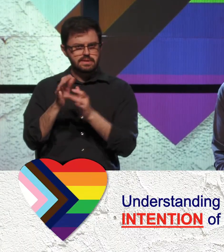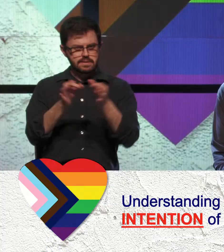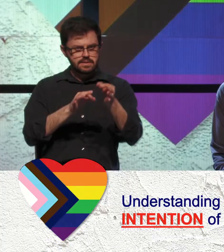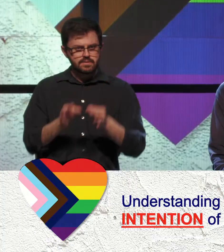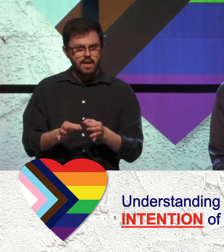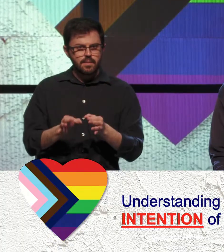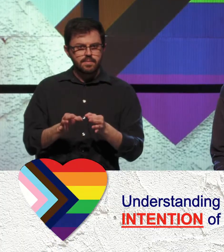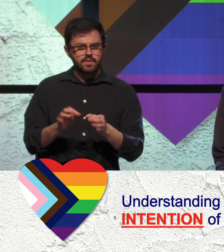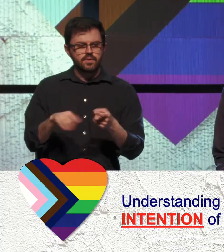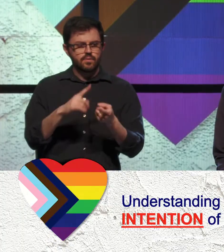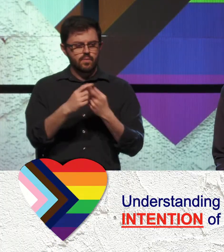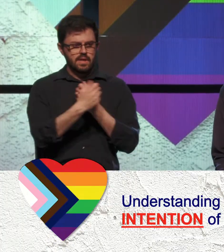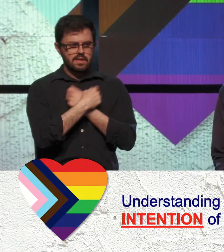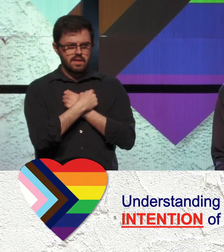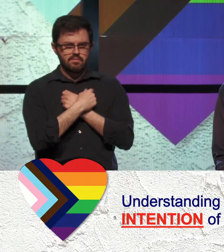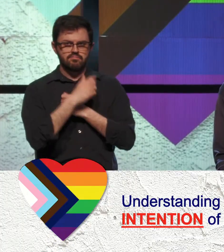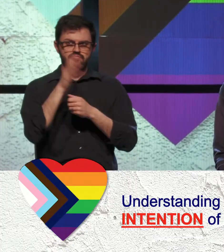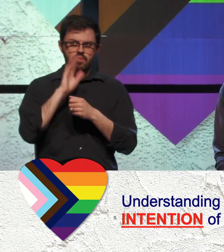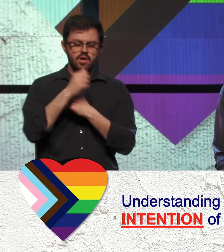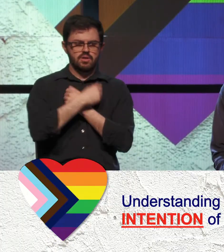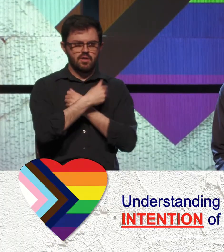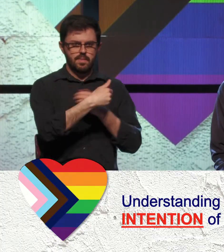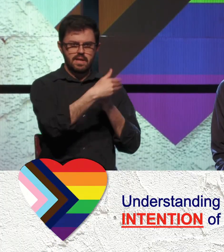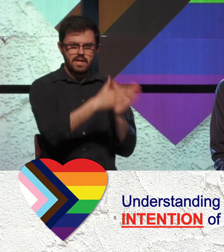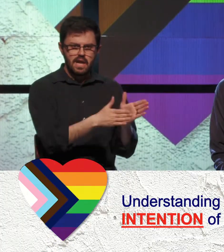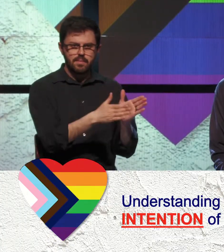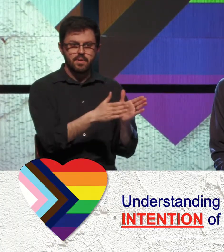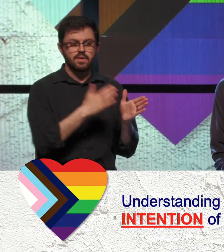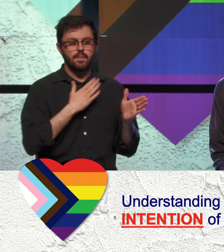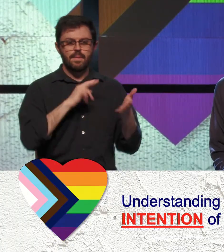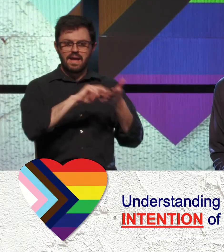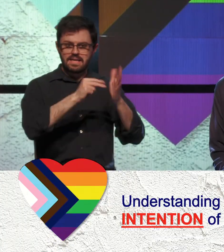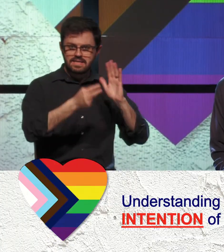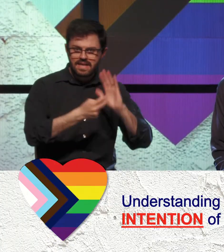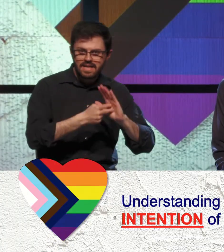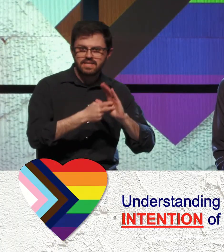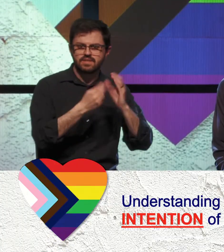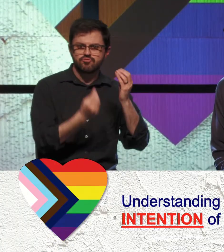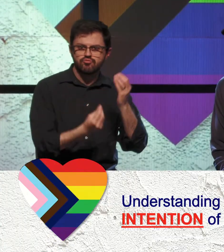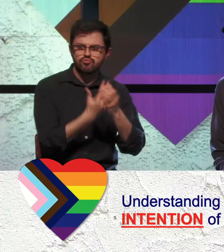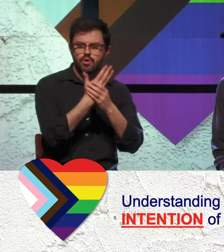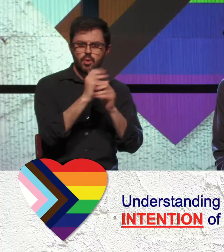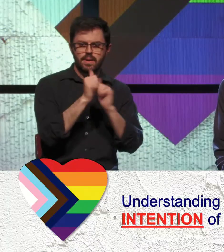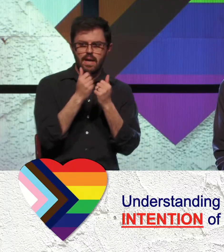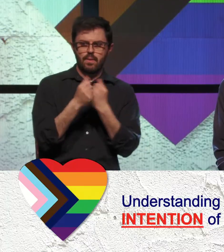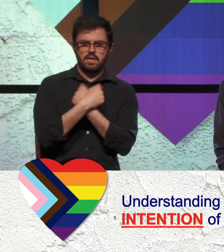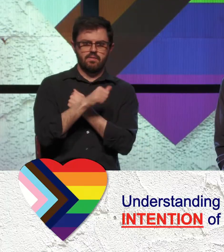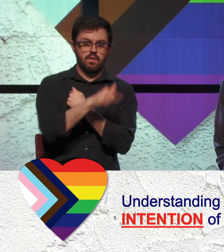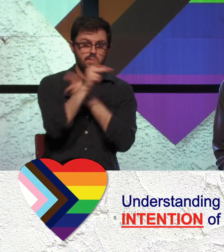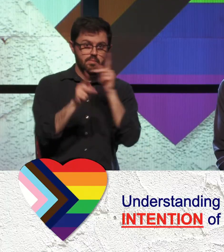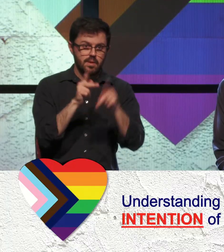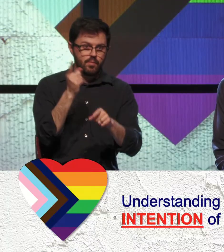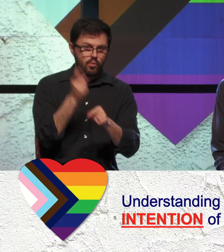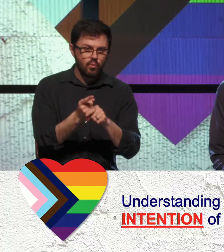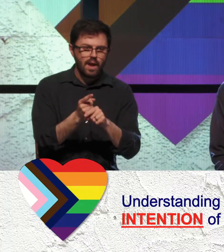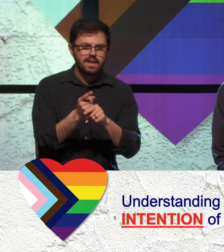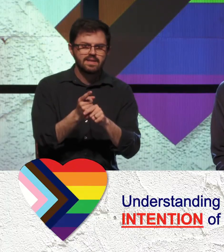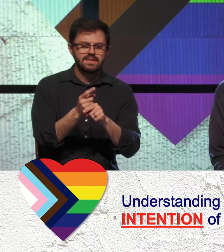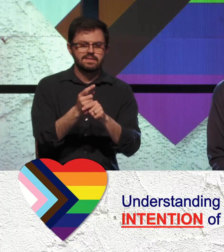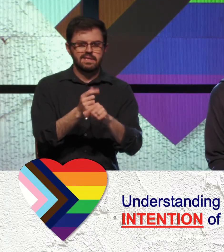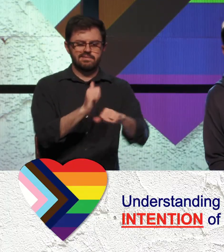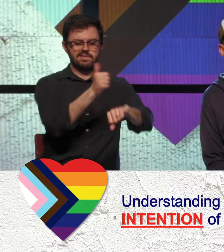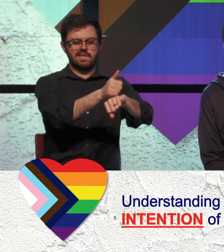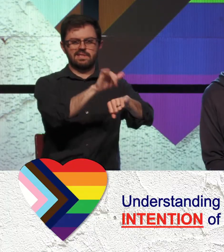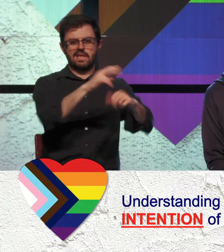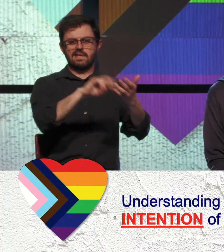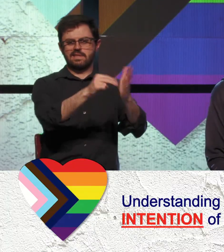the intention of why I do those things is that I might grow in how I love God and how I love others, right? Like it sets the intention. If I think